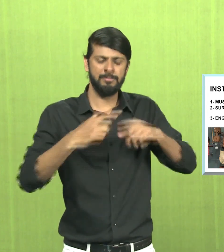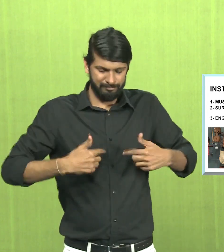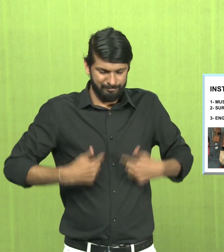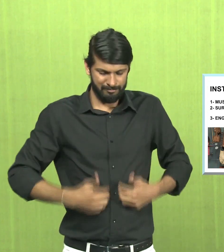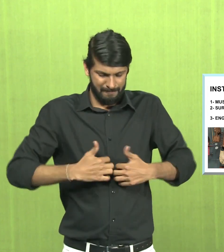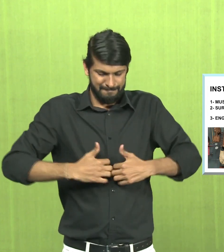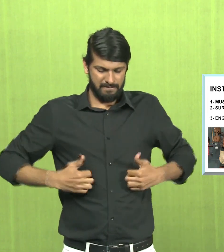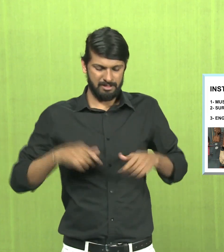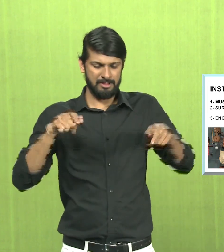forceps, etc.